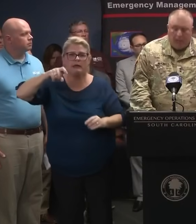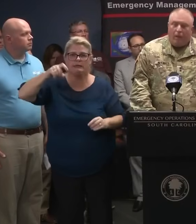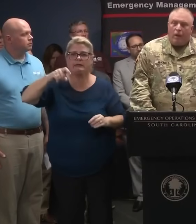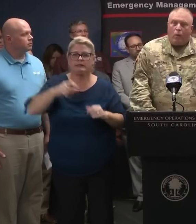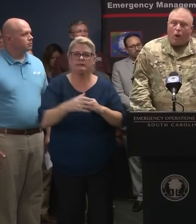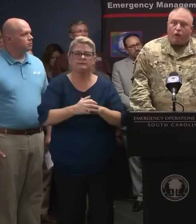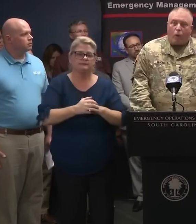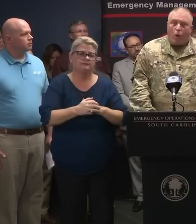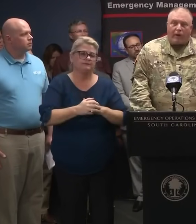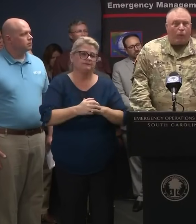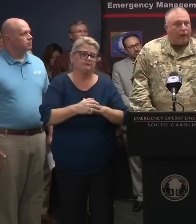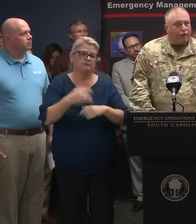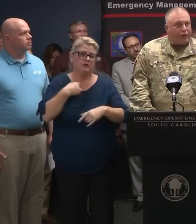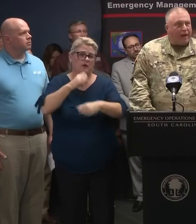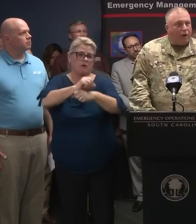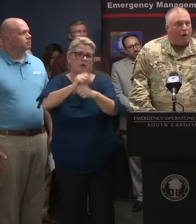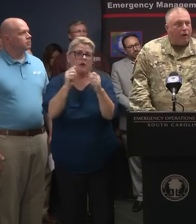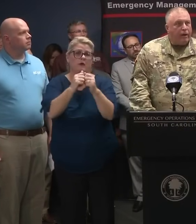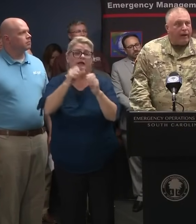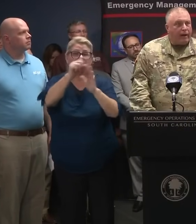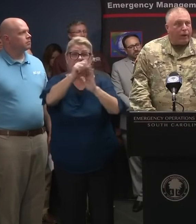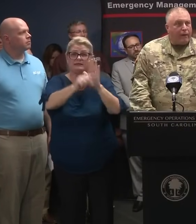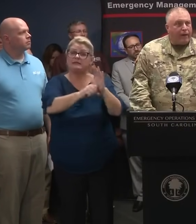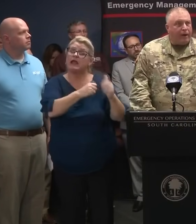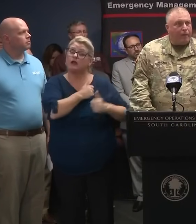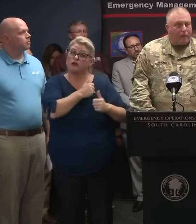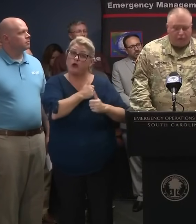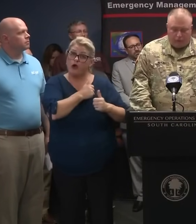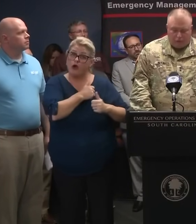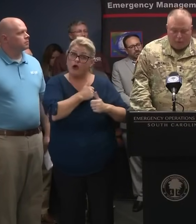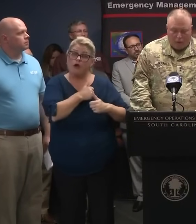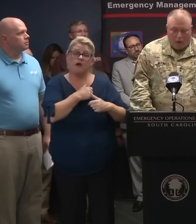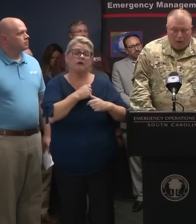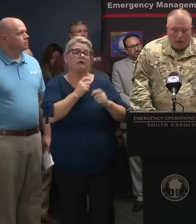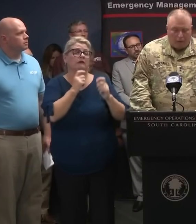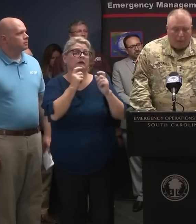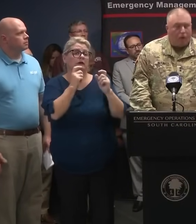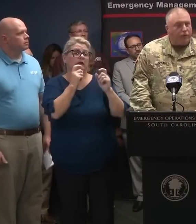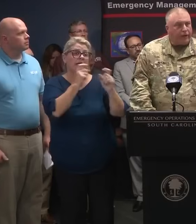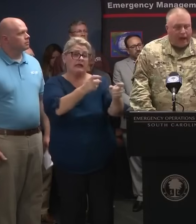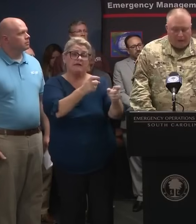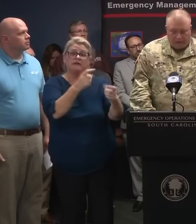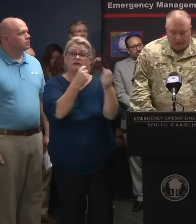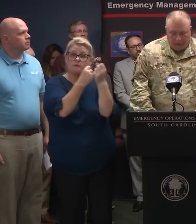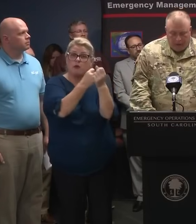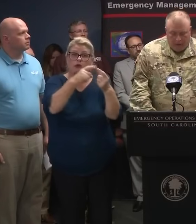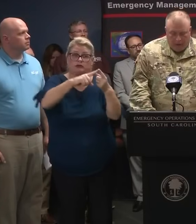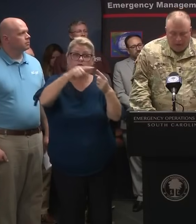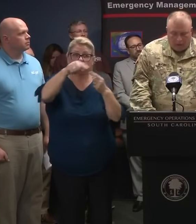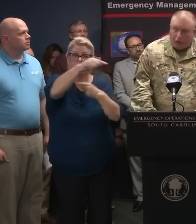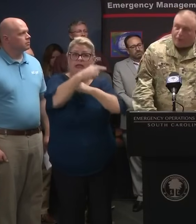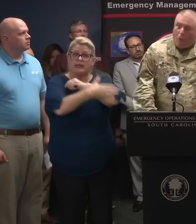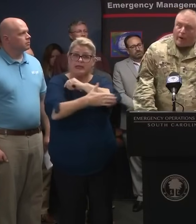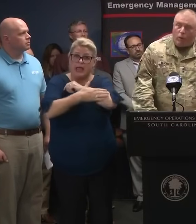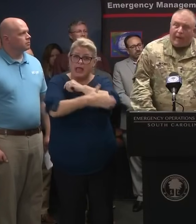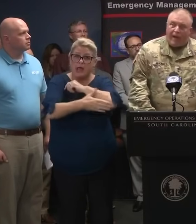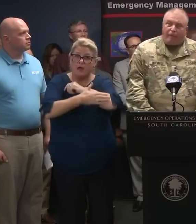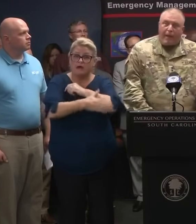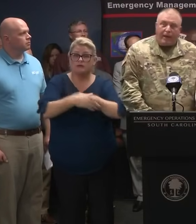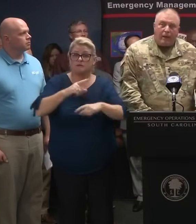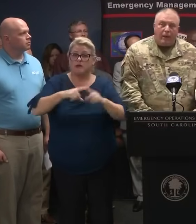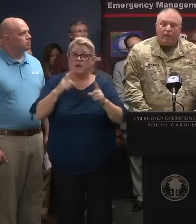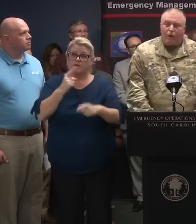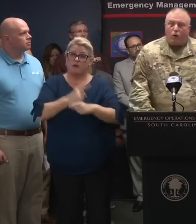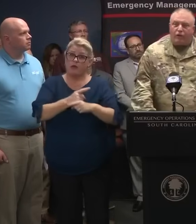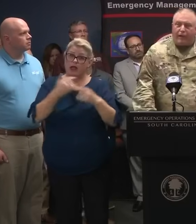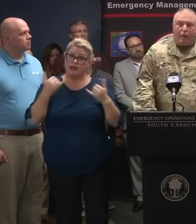requires. We're also working with our state guard, integrating them with missions for support to the counties. To this point, we have